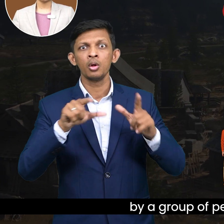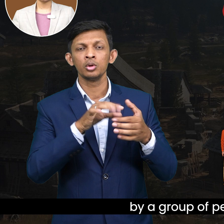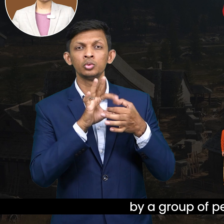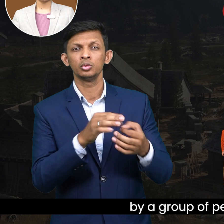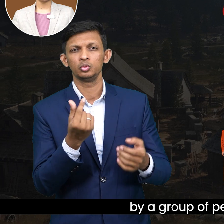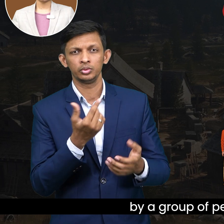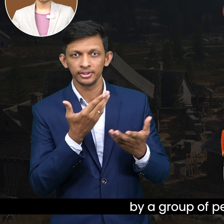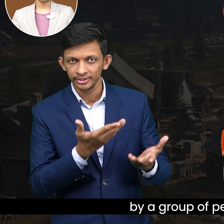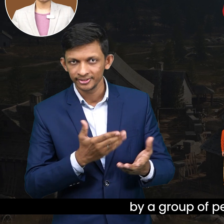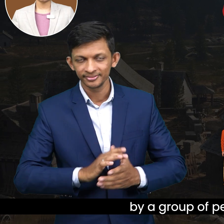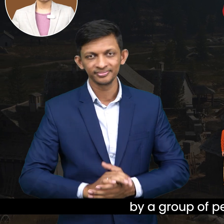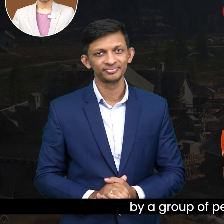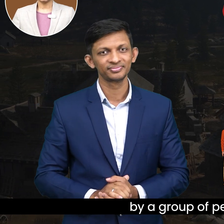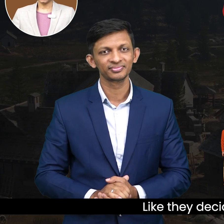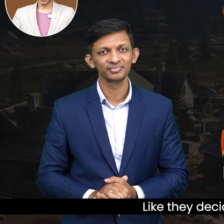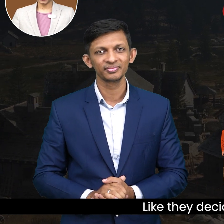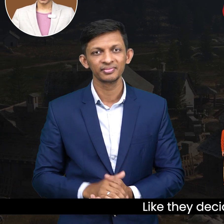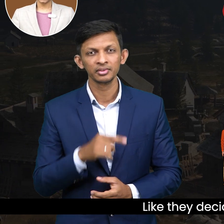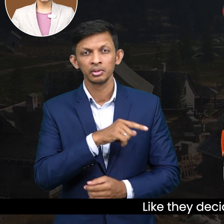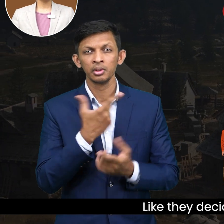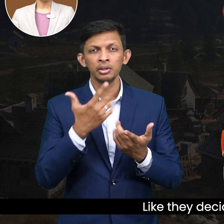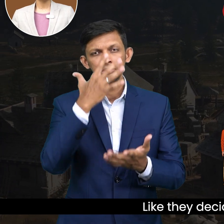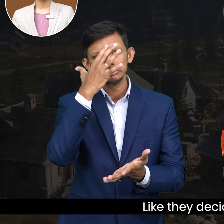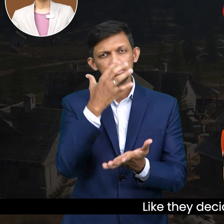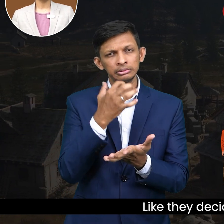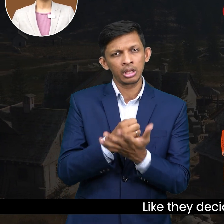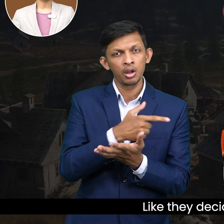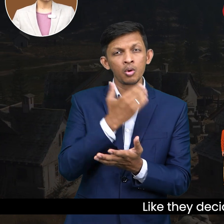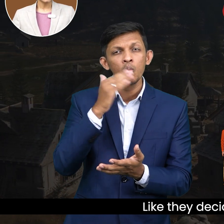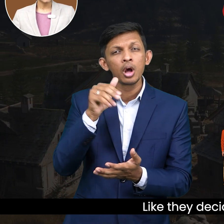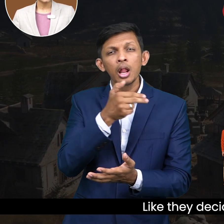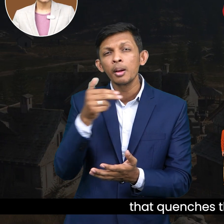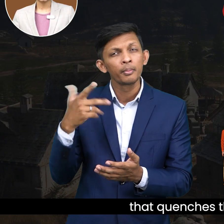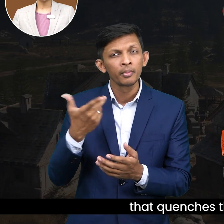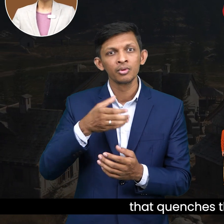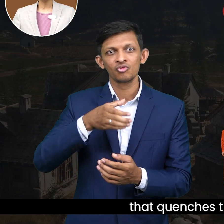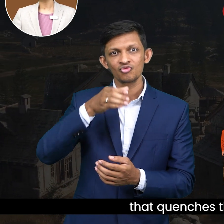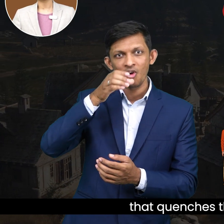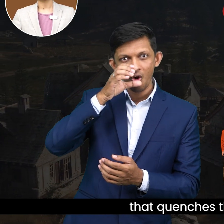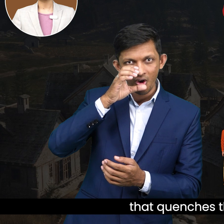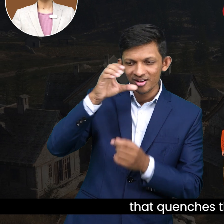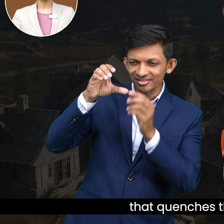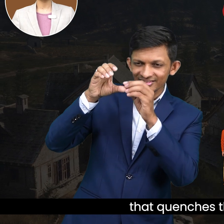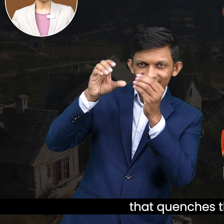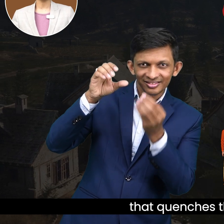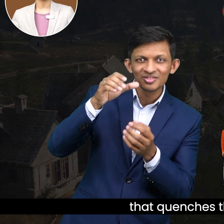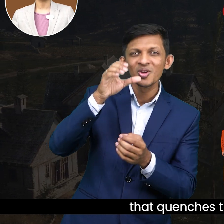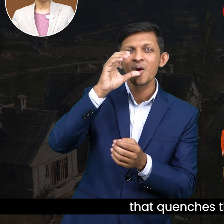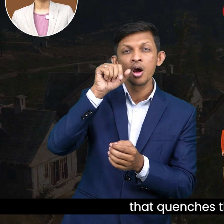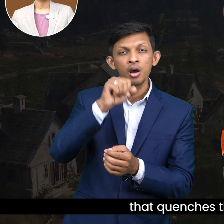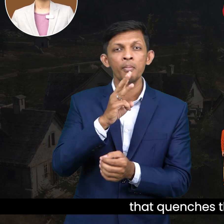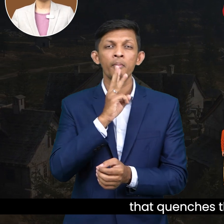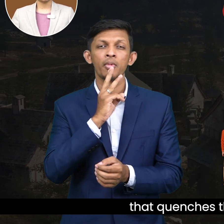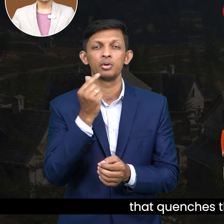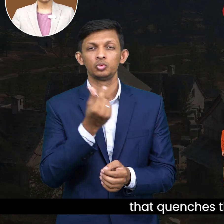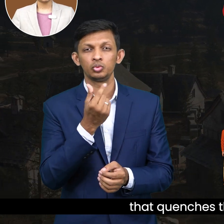Like they decide to call the drink that quenches their thirst as